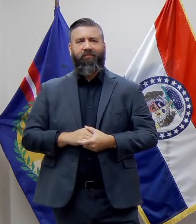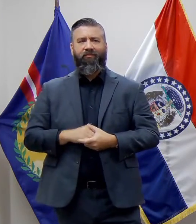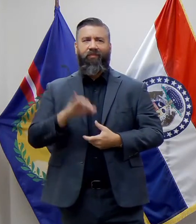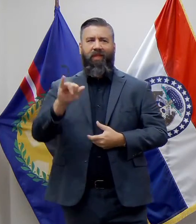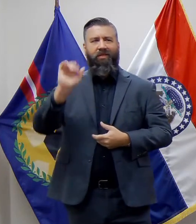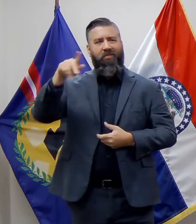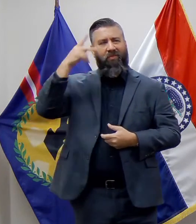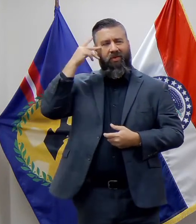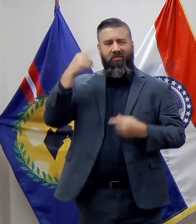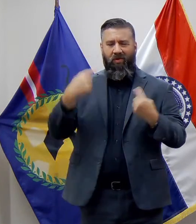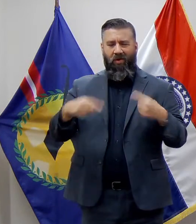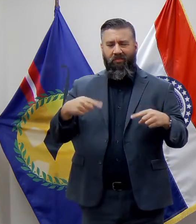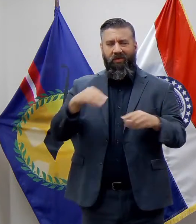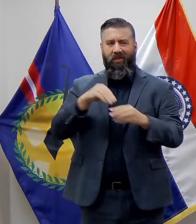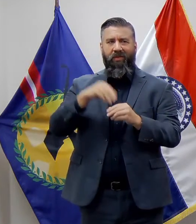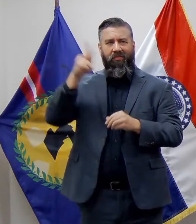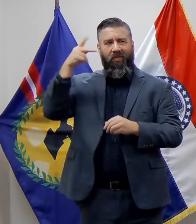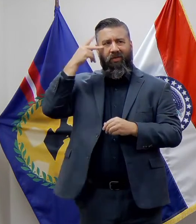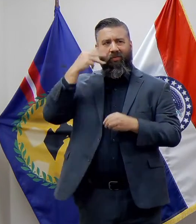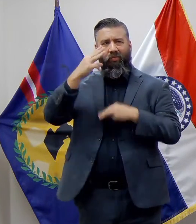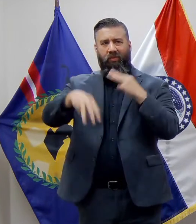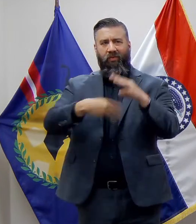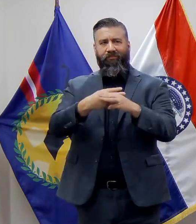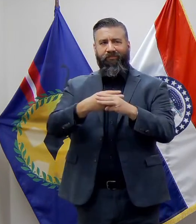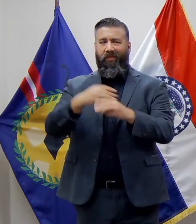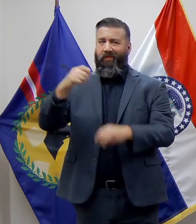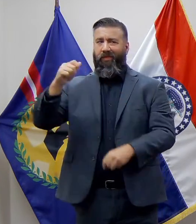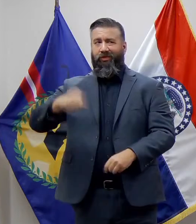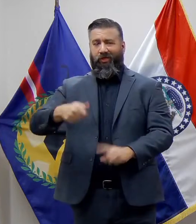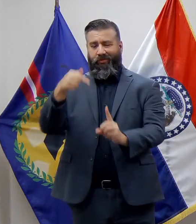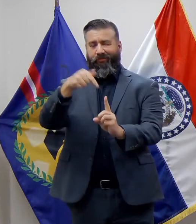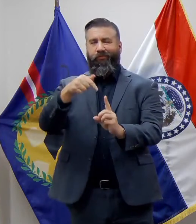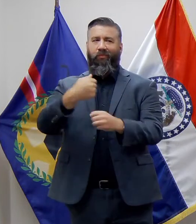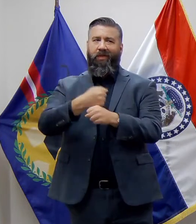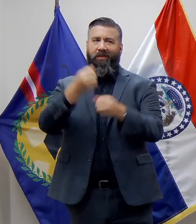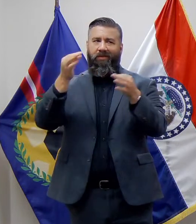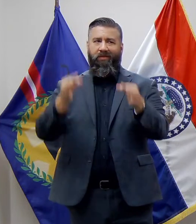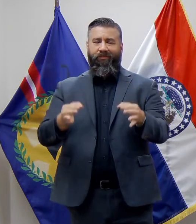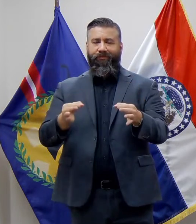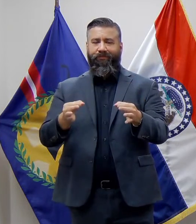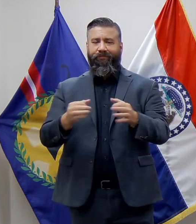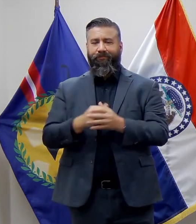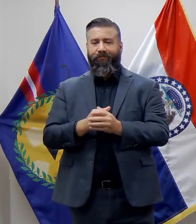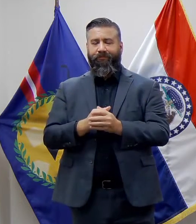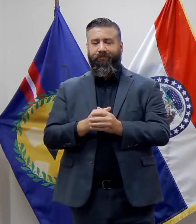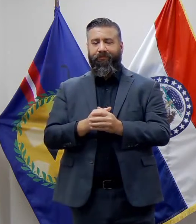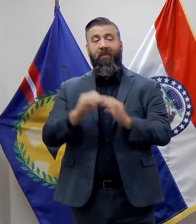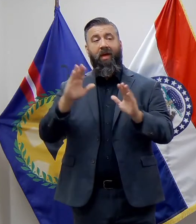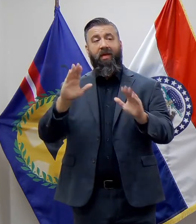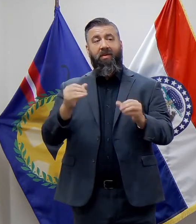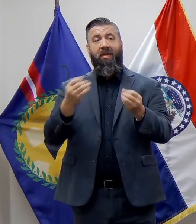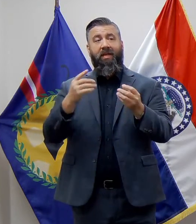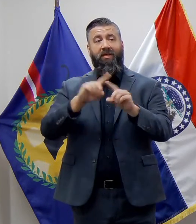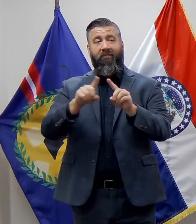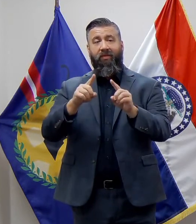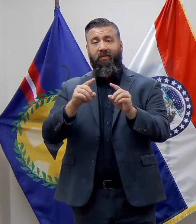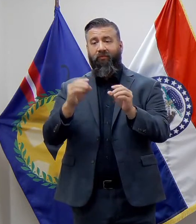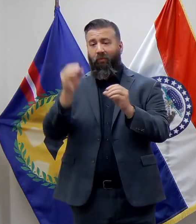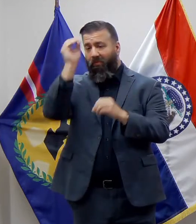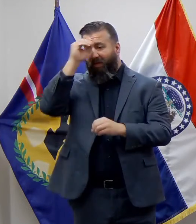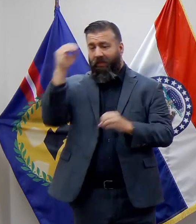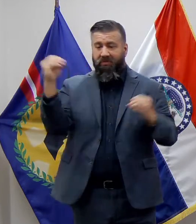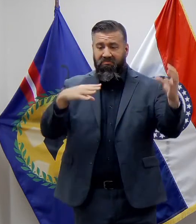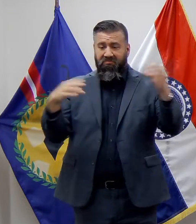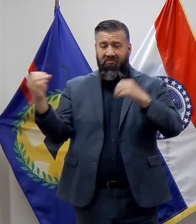argument in a political world, and the judge will make the decision. And I would expect all kinds of arguments to be made. In the end,